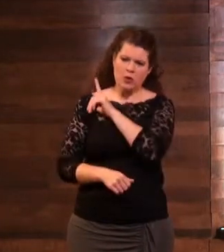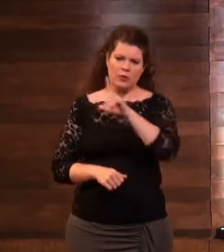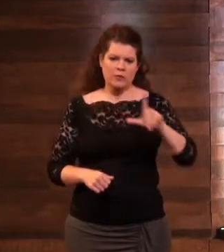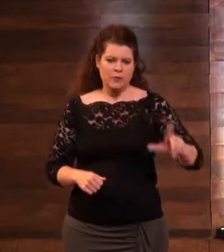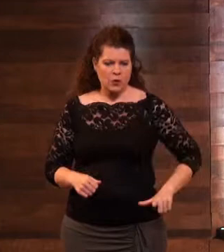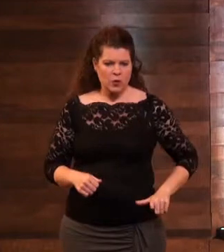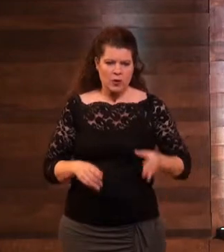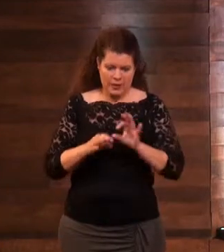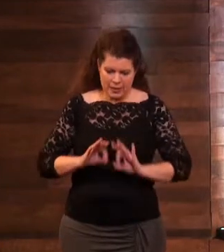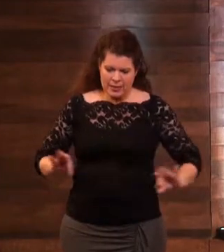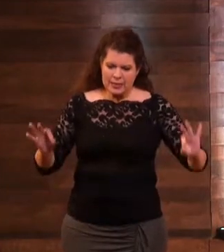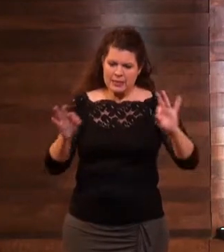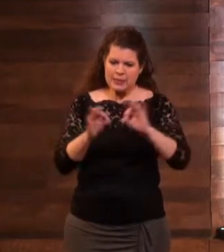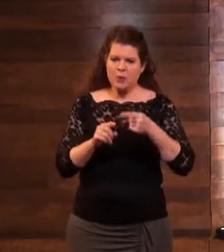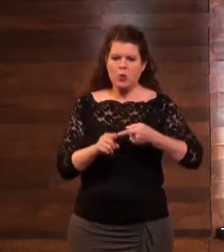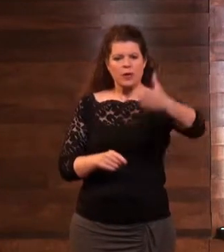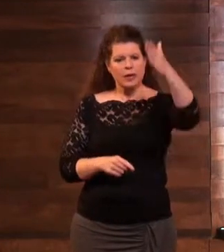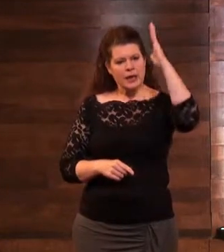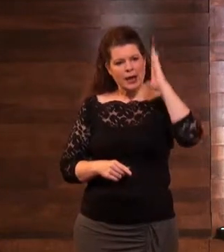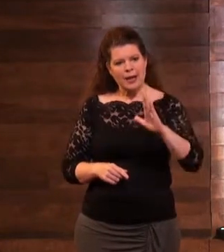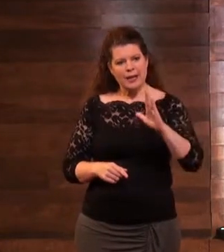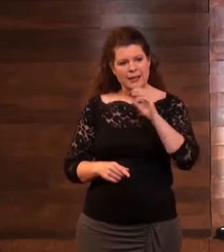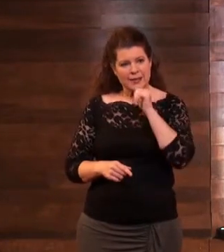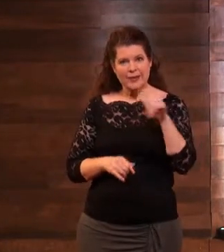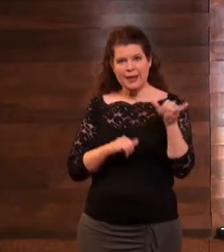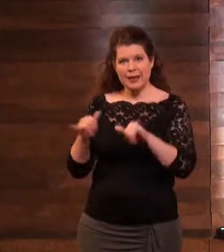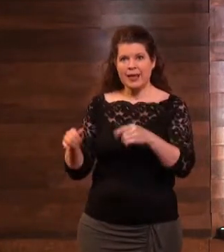to God that you don't be this guy.